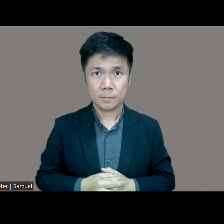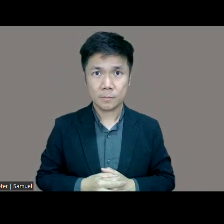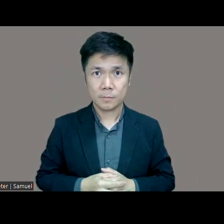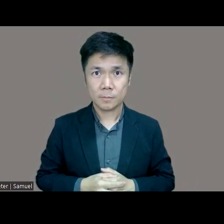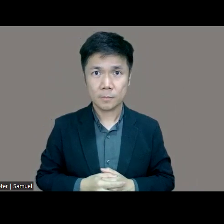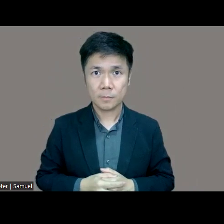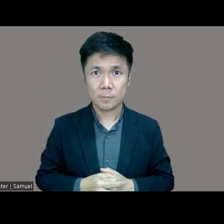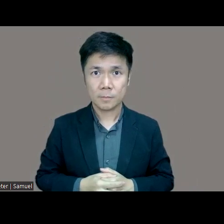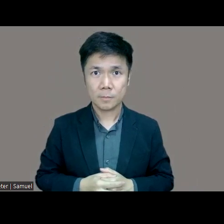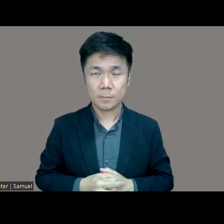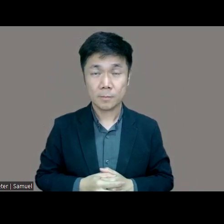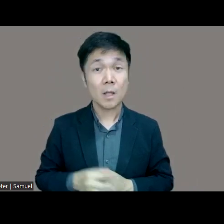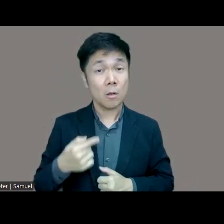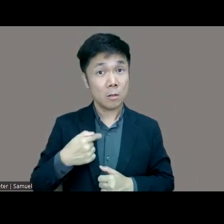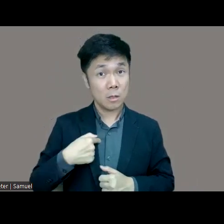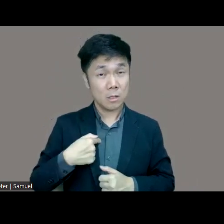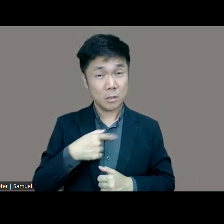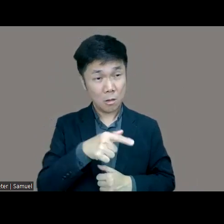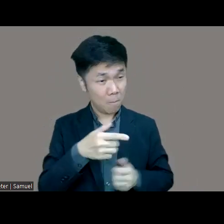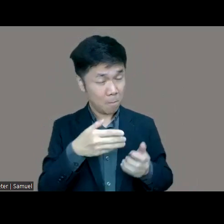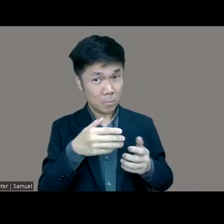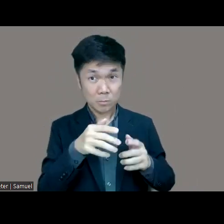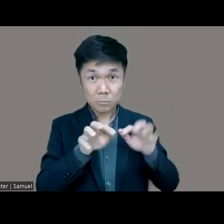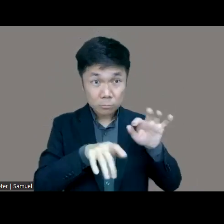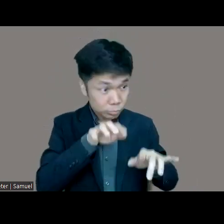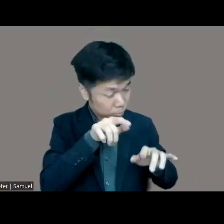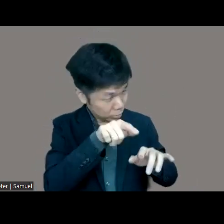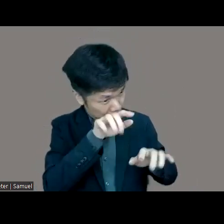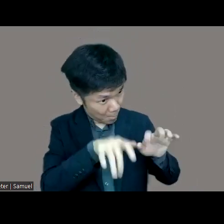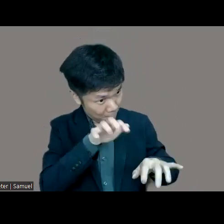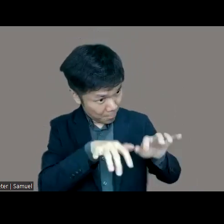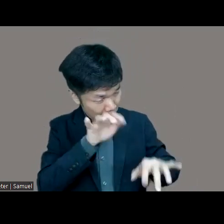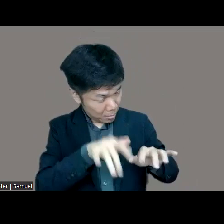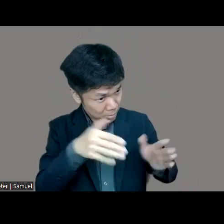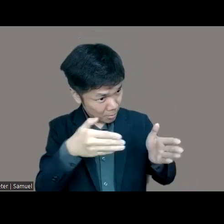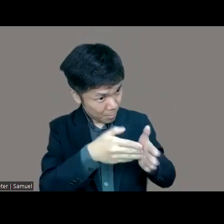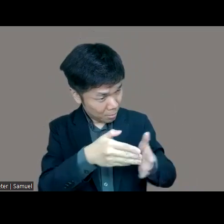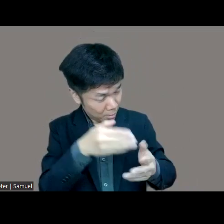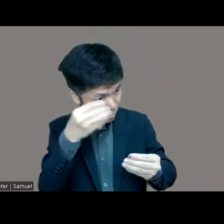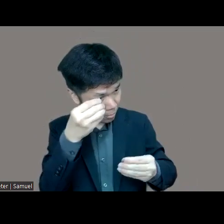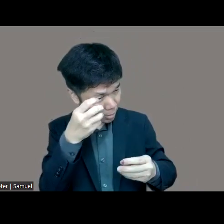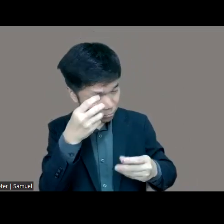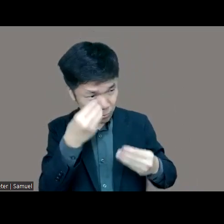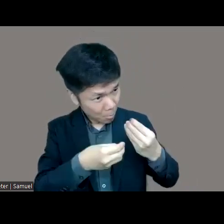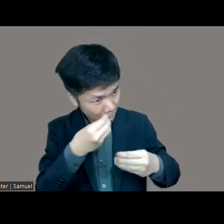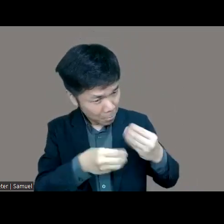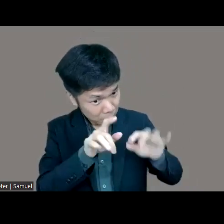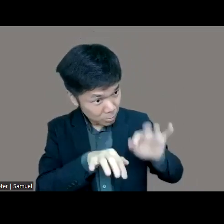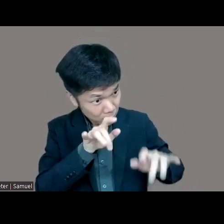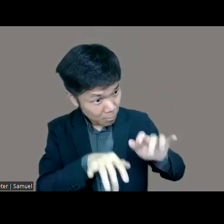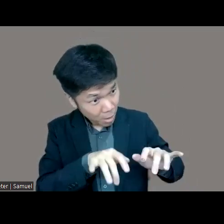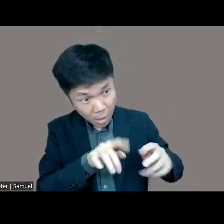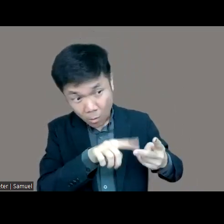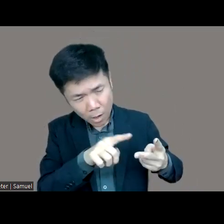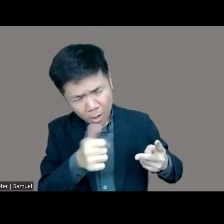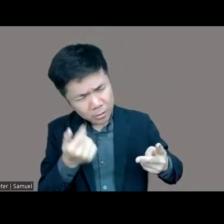Are digital barriers part of the problem that you may be facing? Or is there any other type of reason